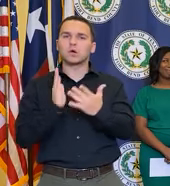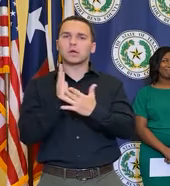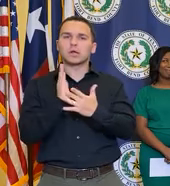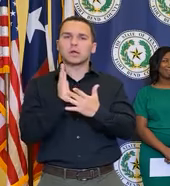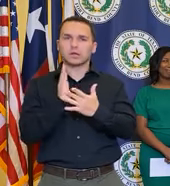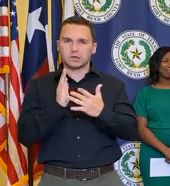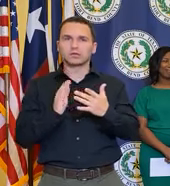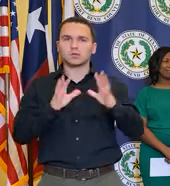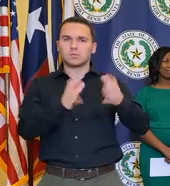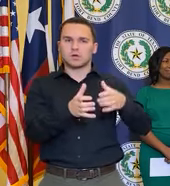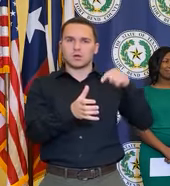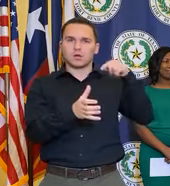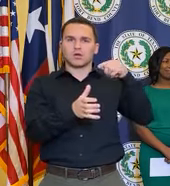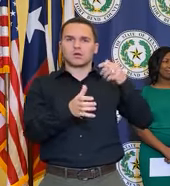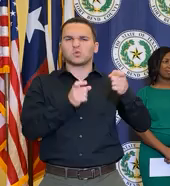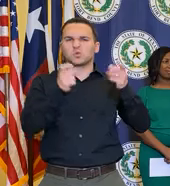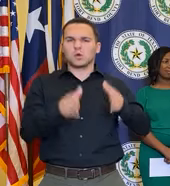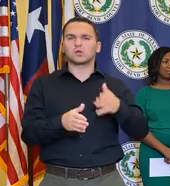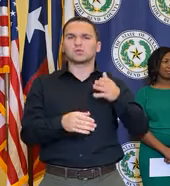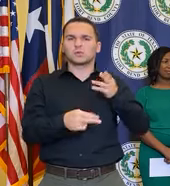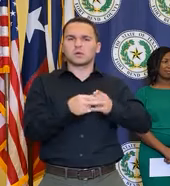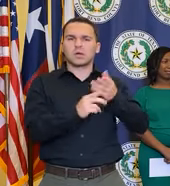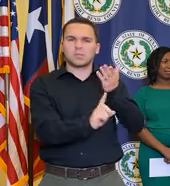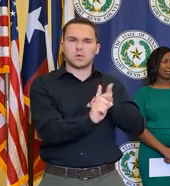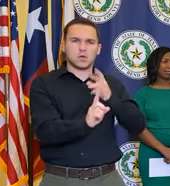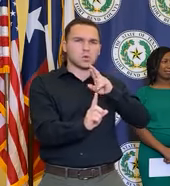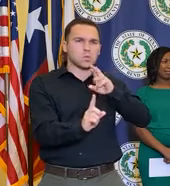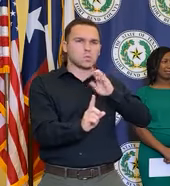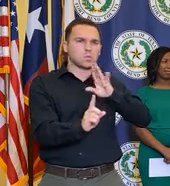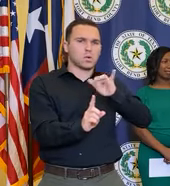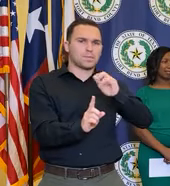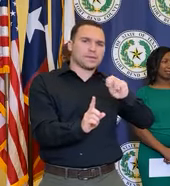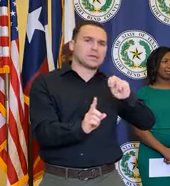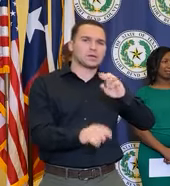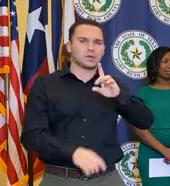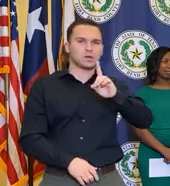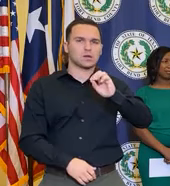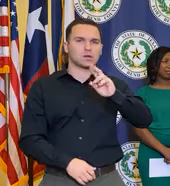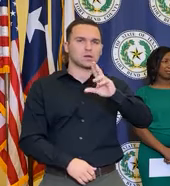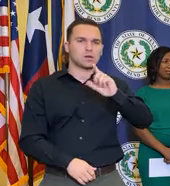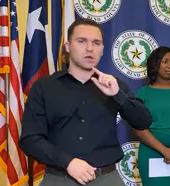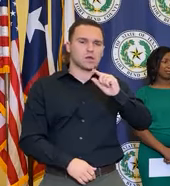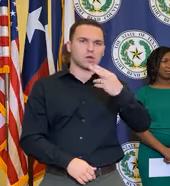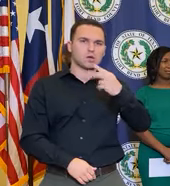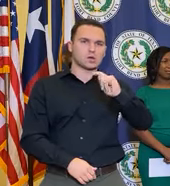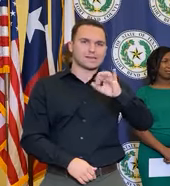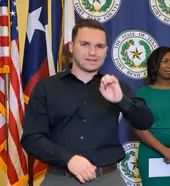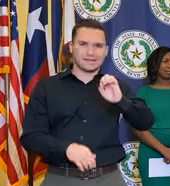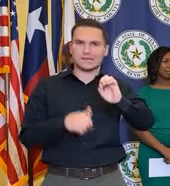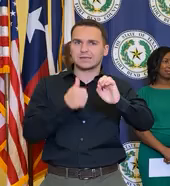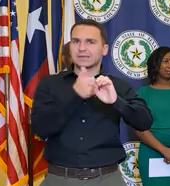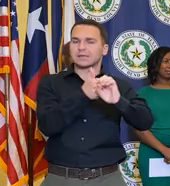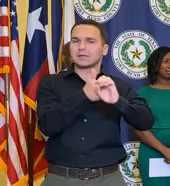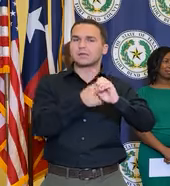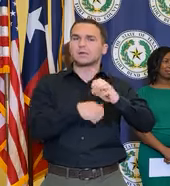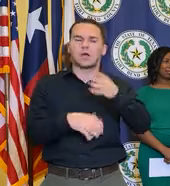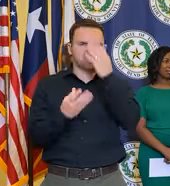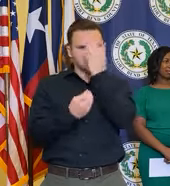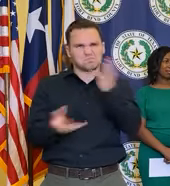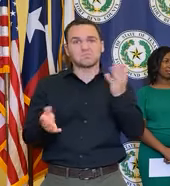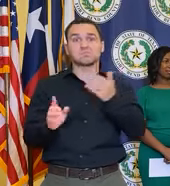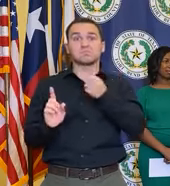director, Robin, and this Robin Dottie. And so I wanted to say, from day one,